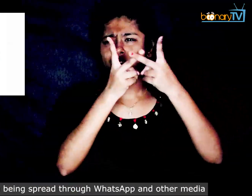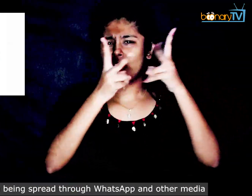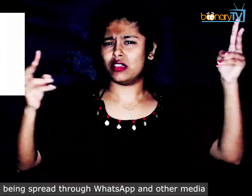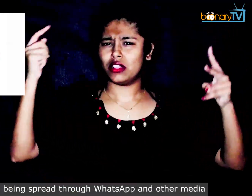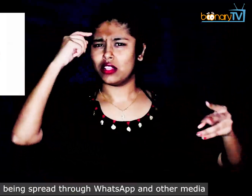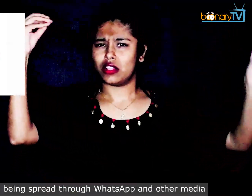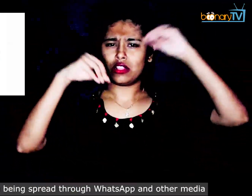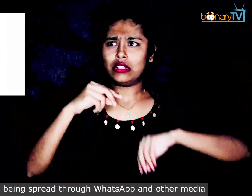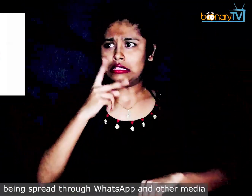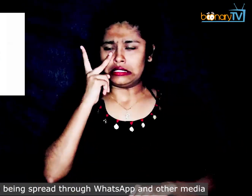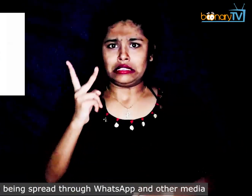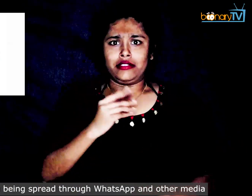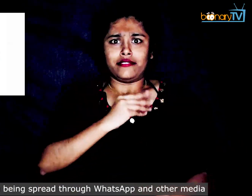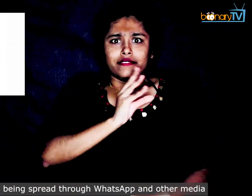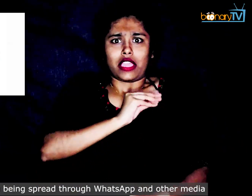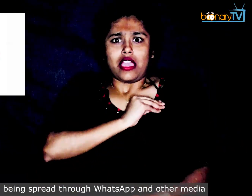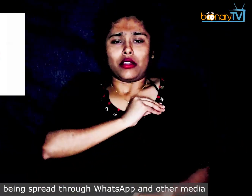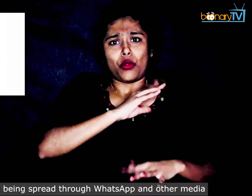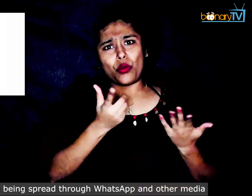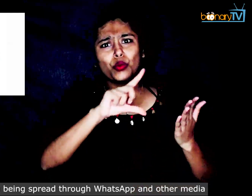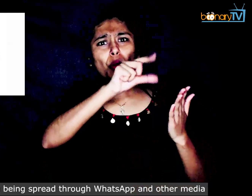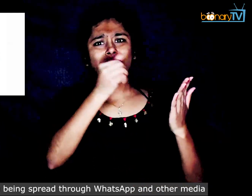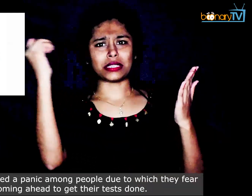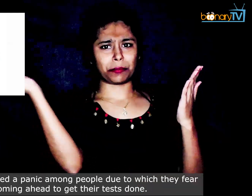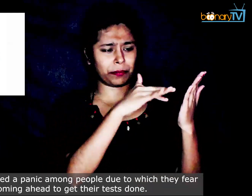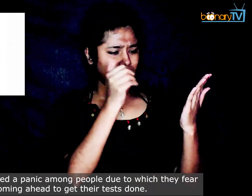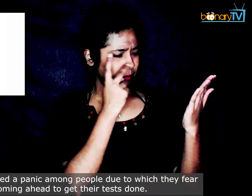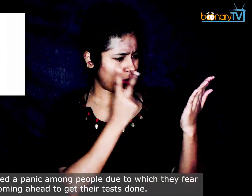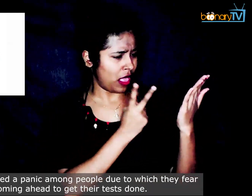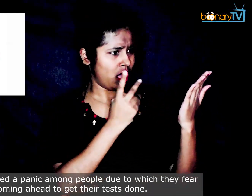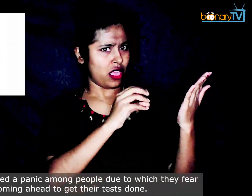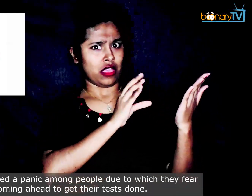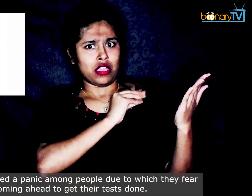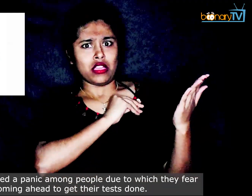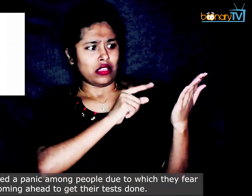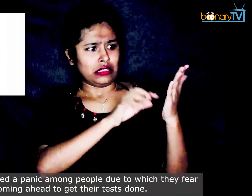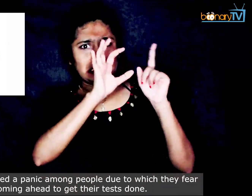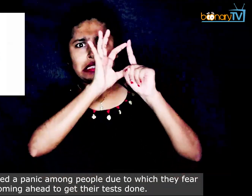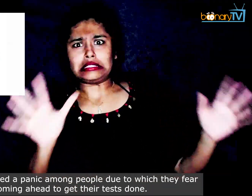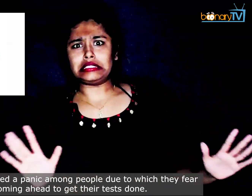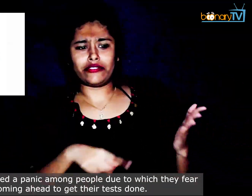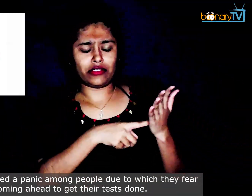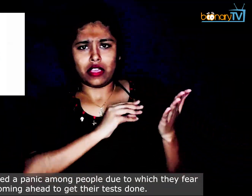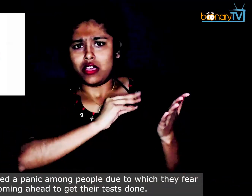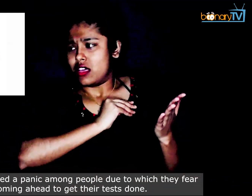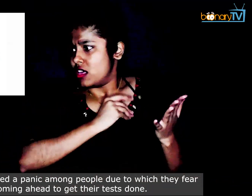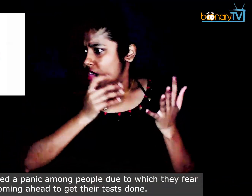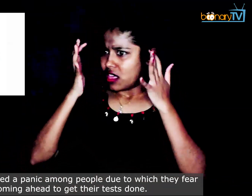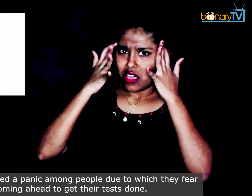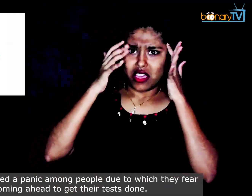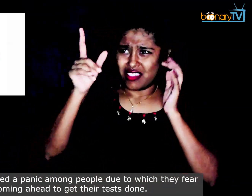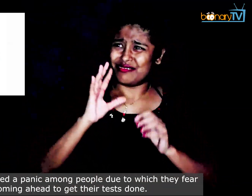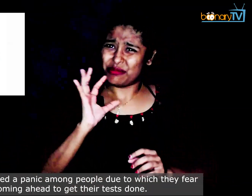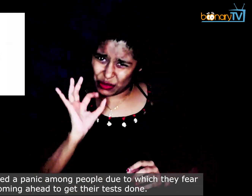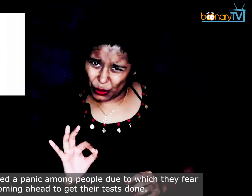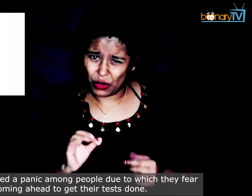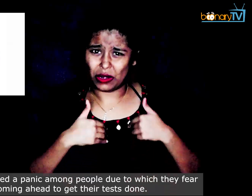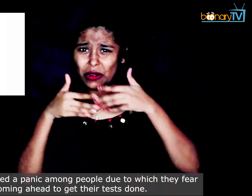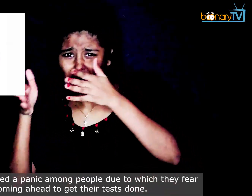and information being spread through WhatsApp and other media that has created a panic among people due to which they fear coming ahead to get their tests